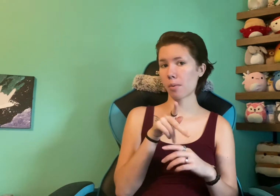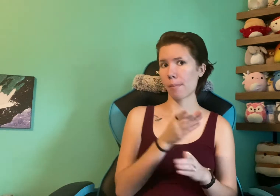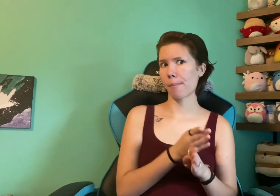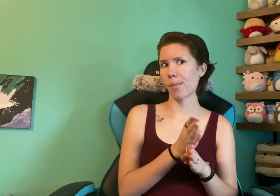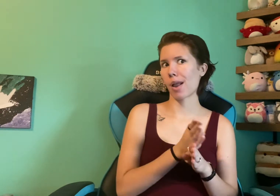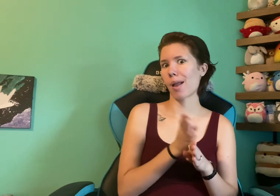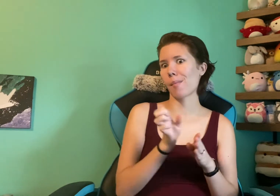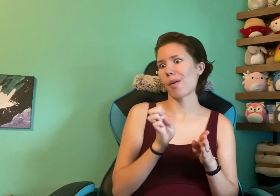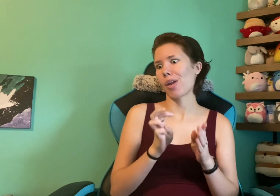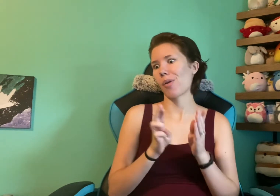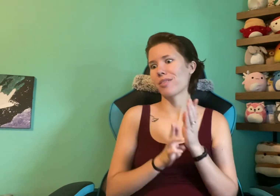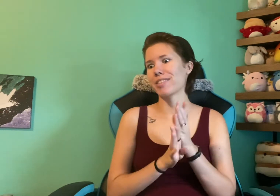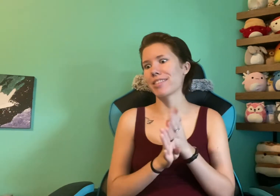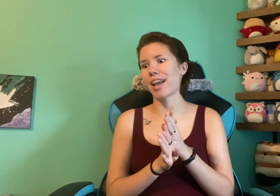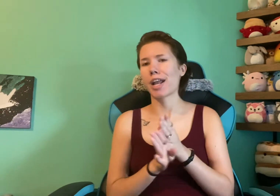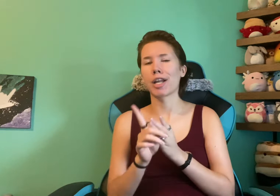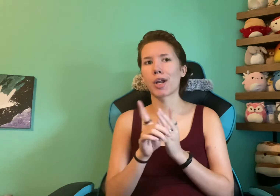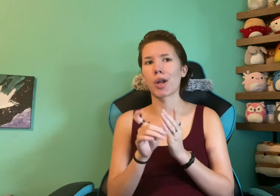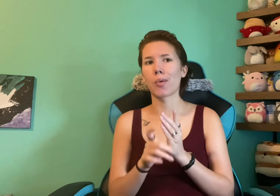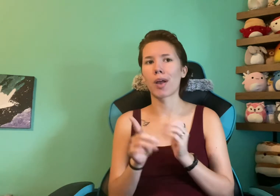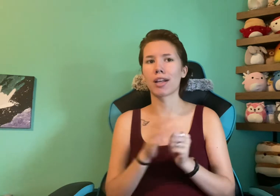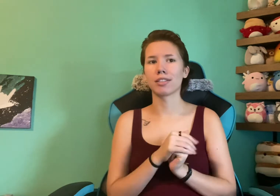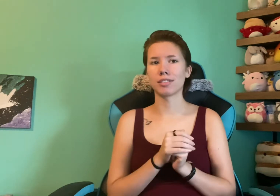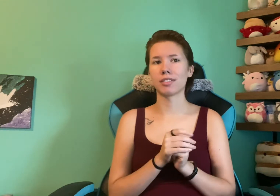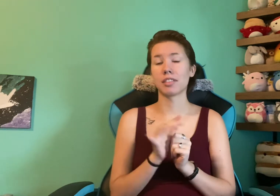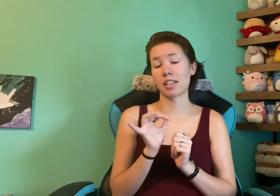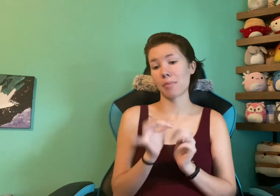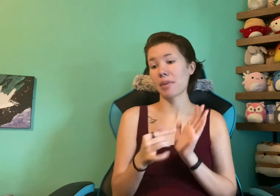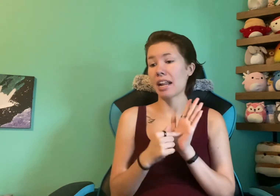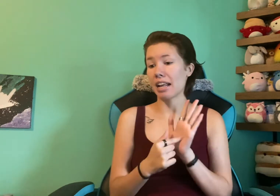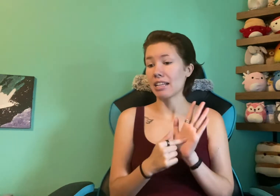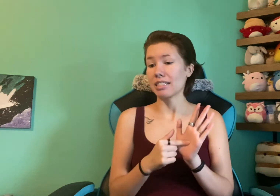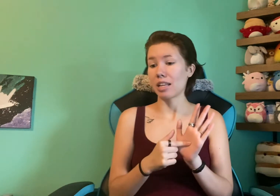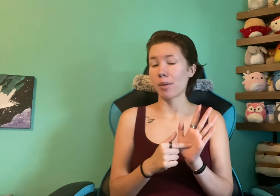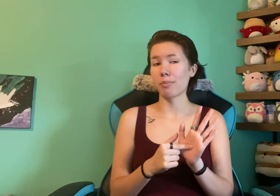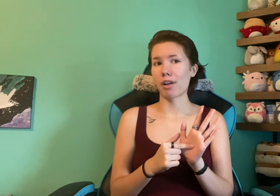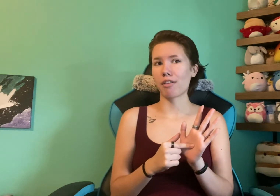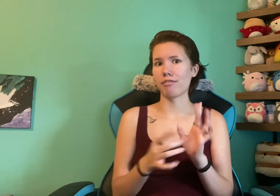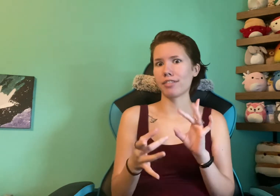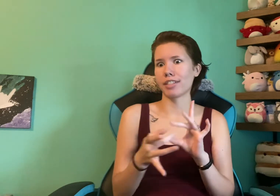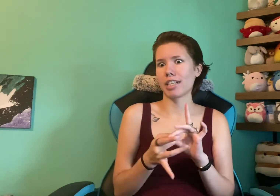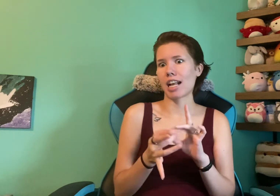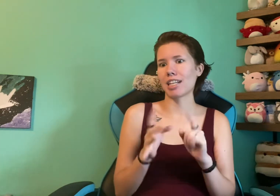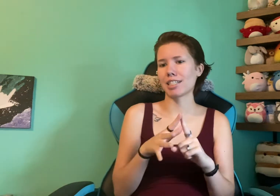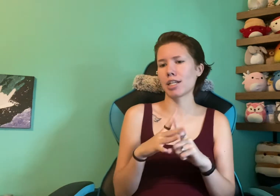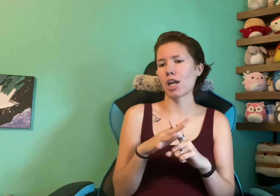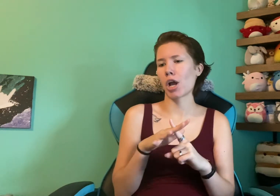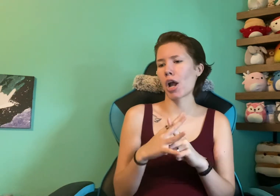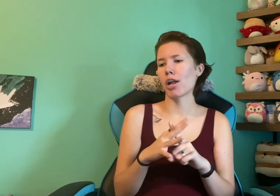succession. And that would be an example of a connecting content question. It's somewhat similar to